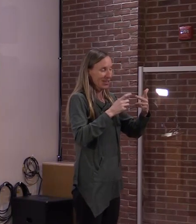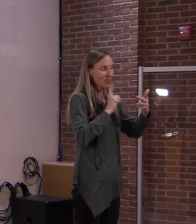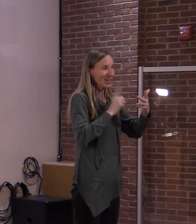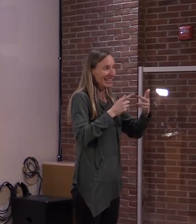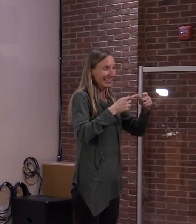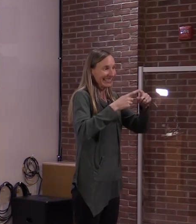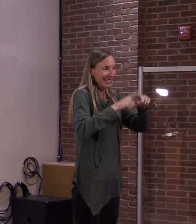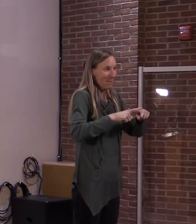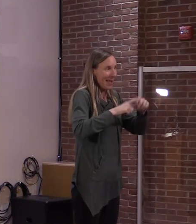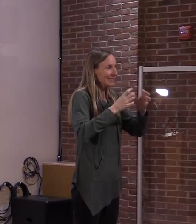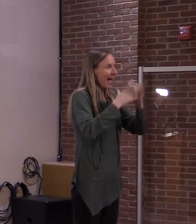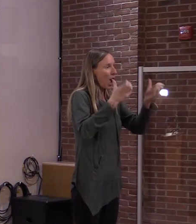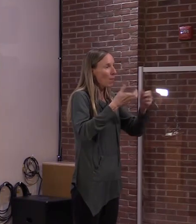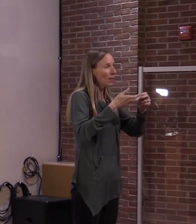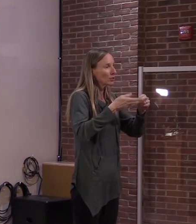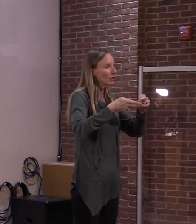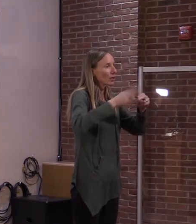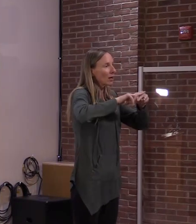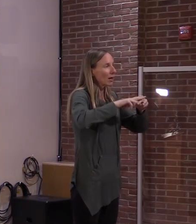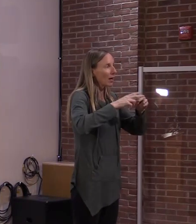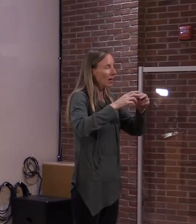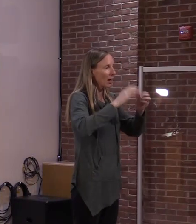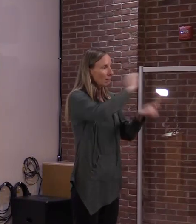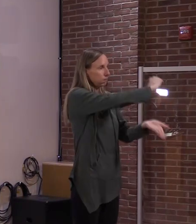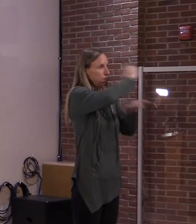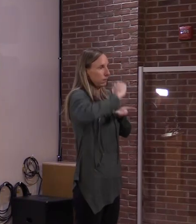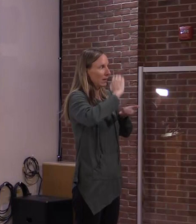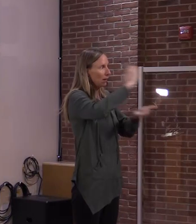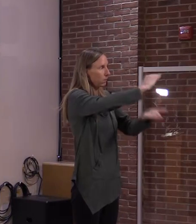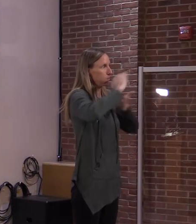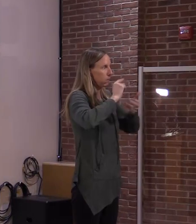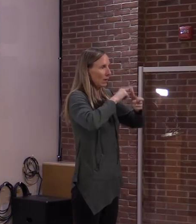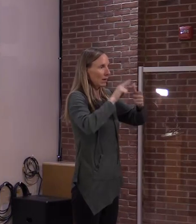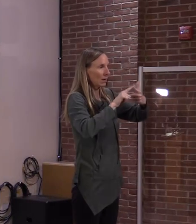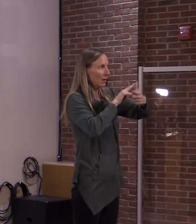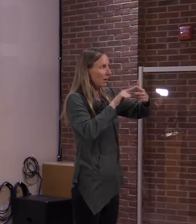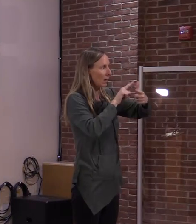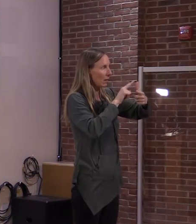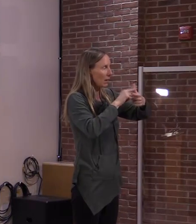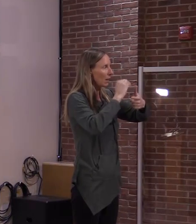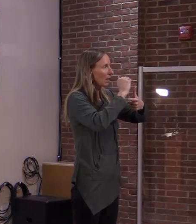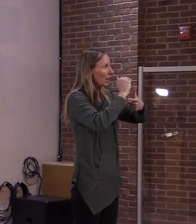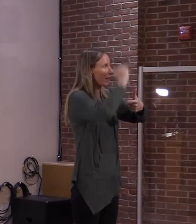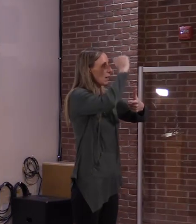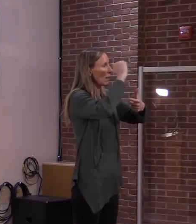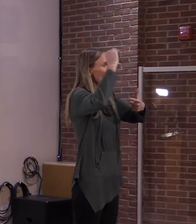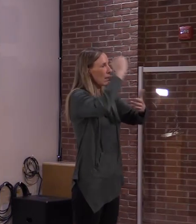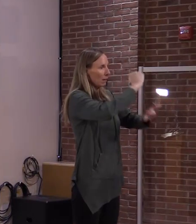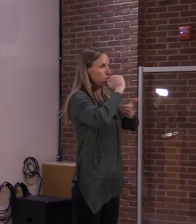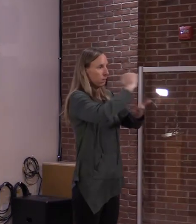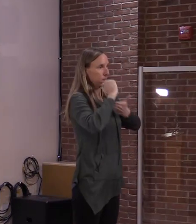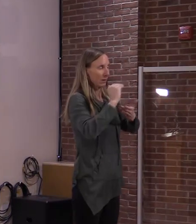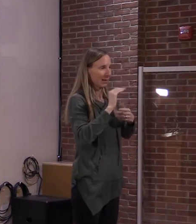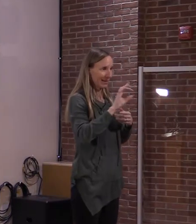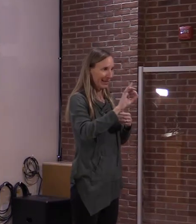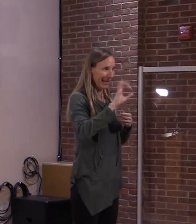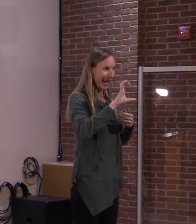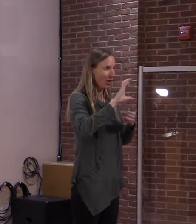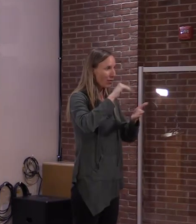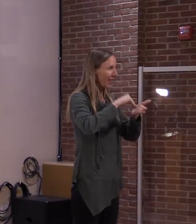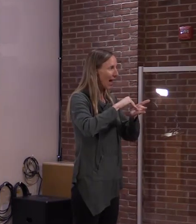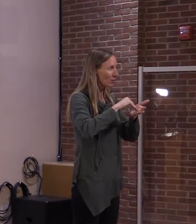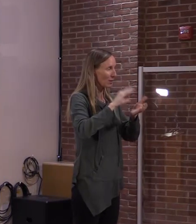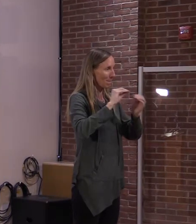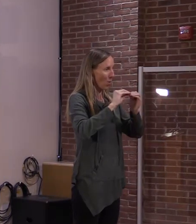the allocation of Moderna and Pfizer, for instance, this week. And again, it's a small increase, but 800,000 more